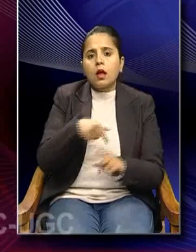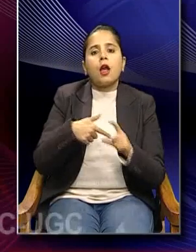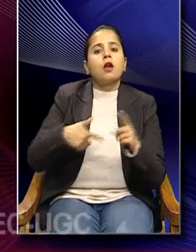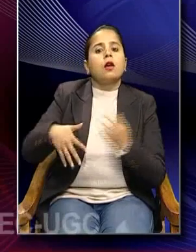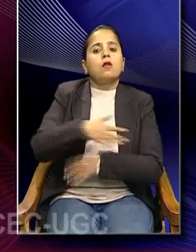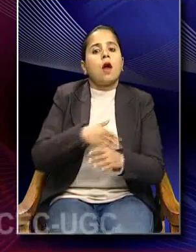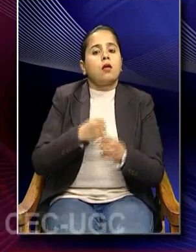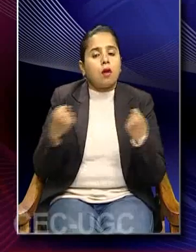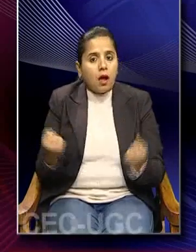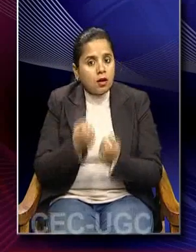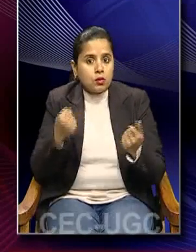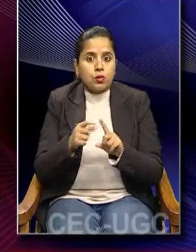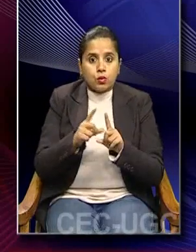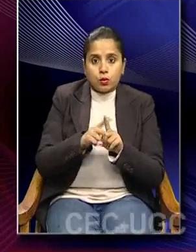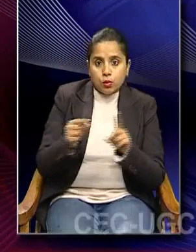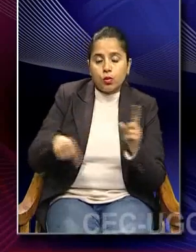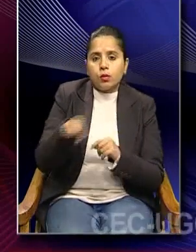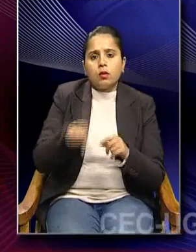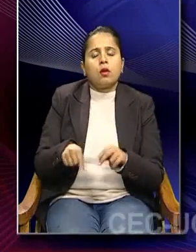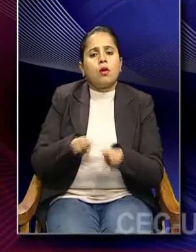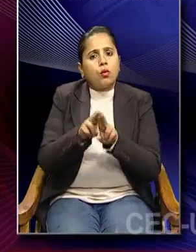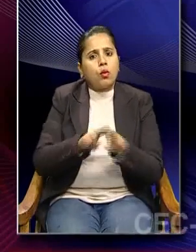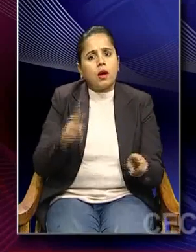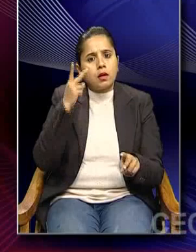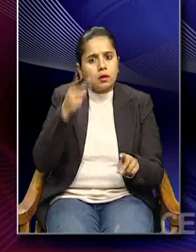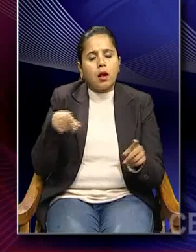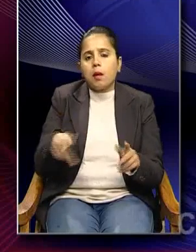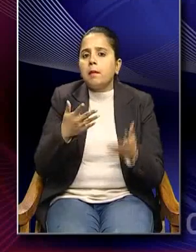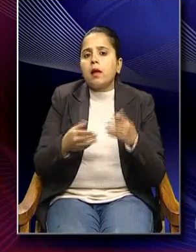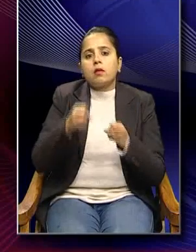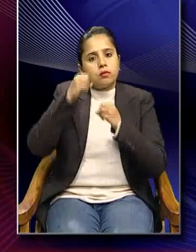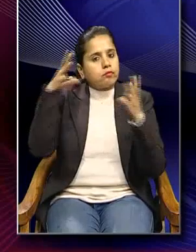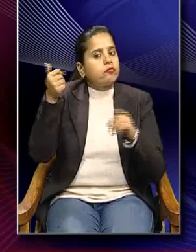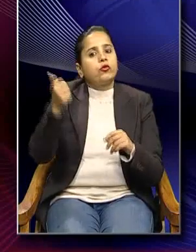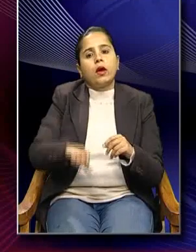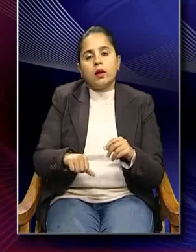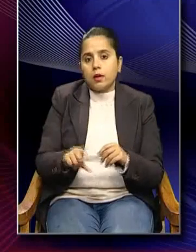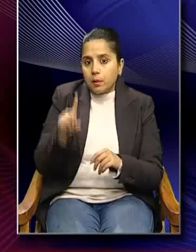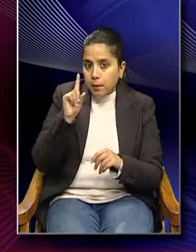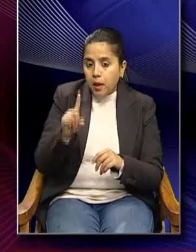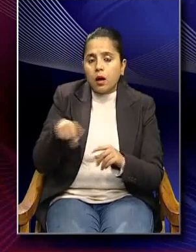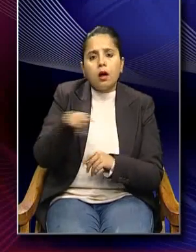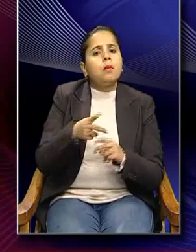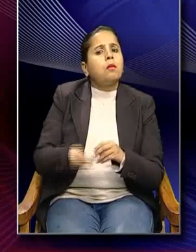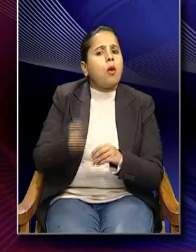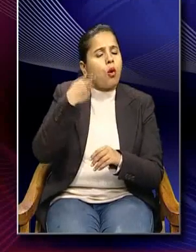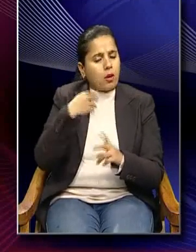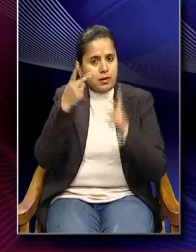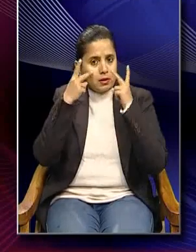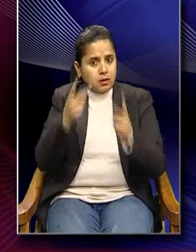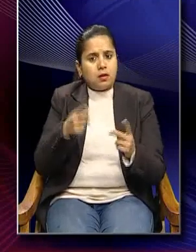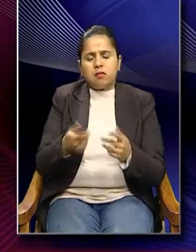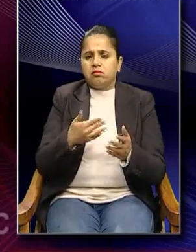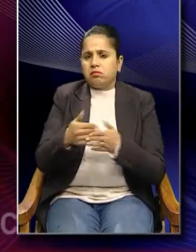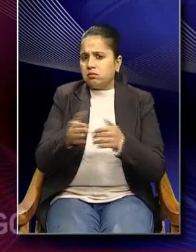environmental action, it is completely unpredictable. But more so in the sense that no